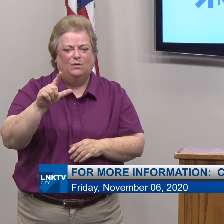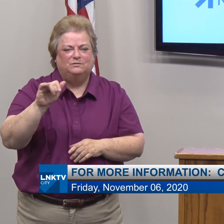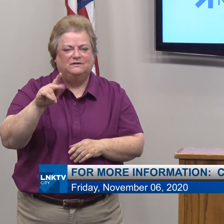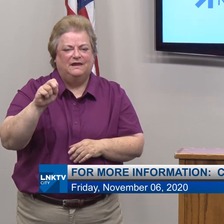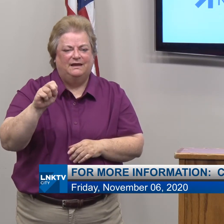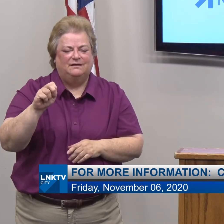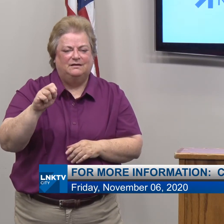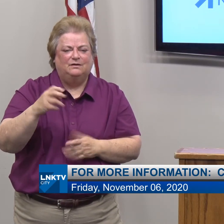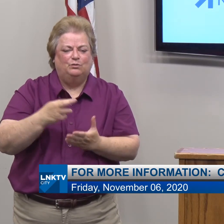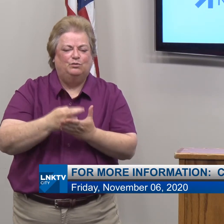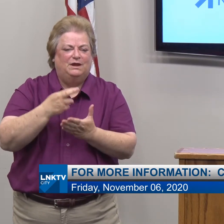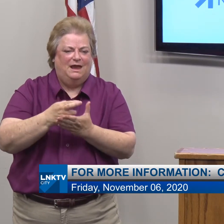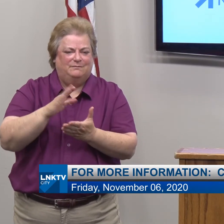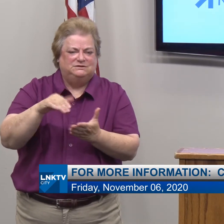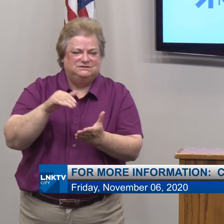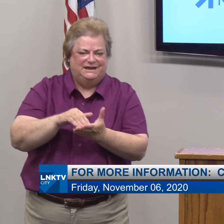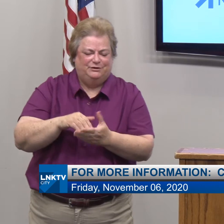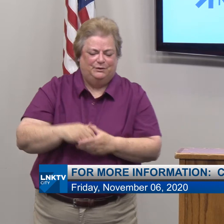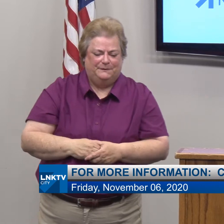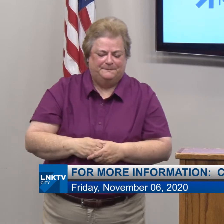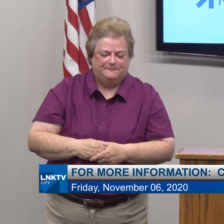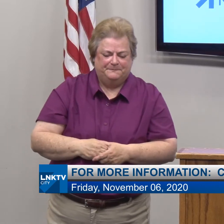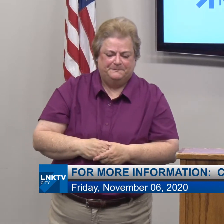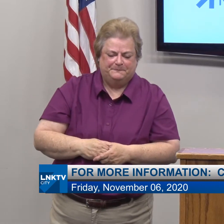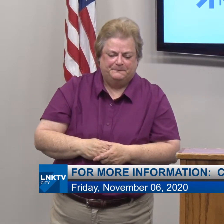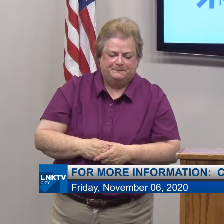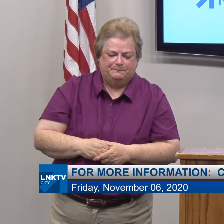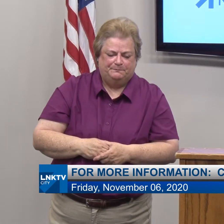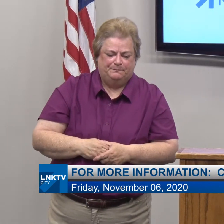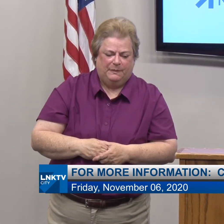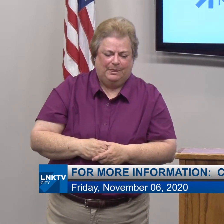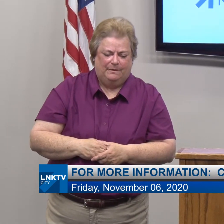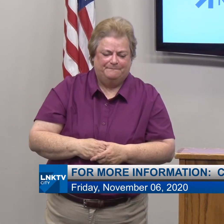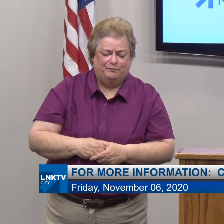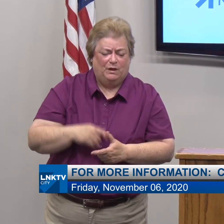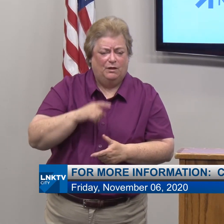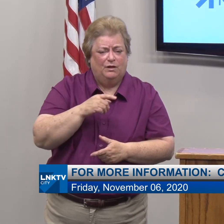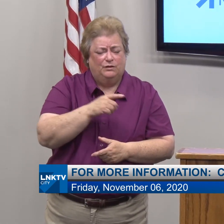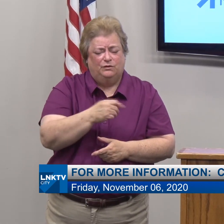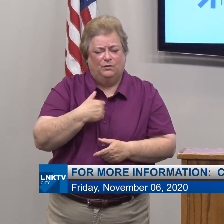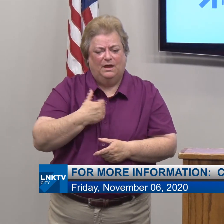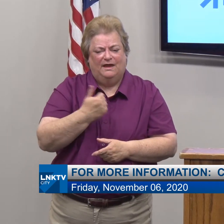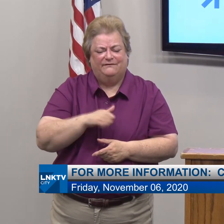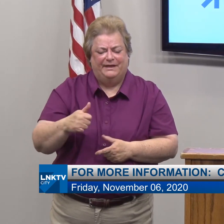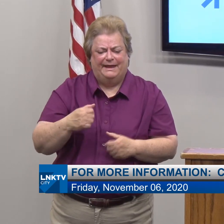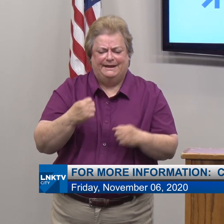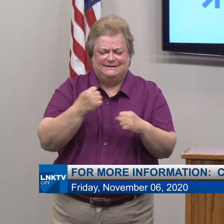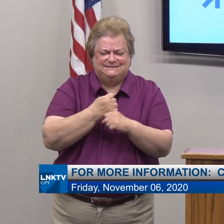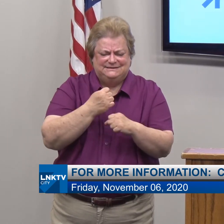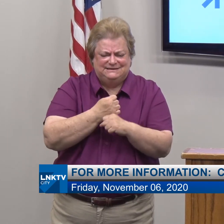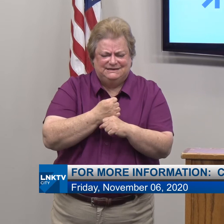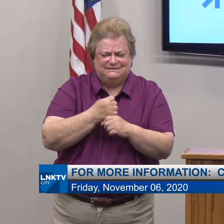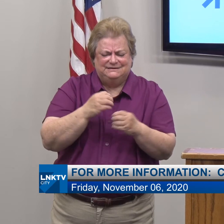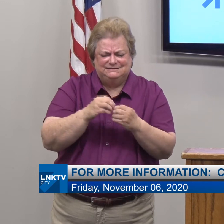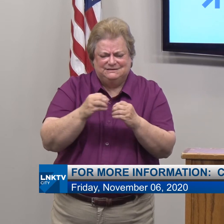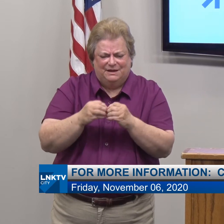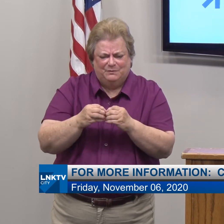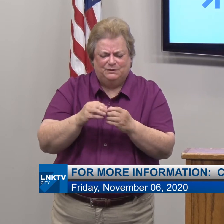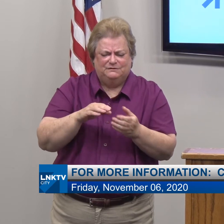Center. Yes. Do you have any statistics on cases and